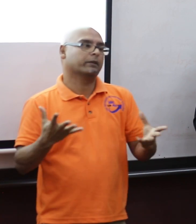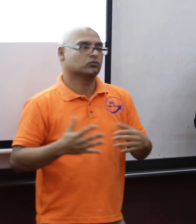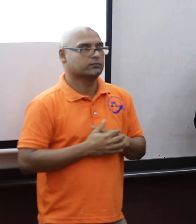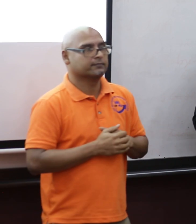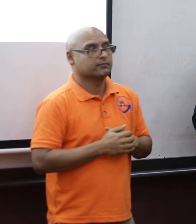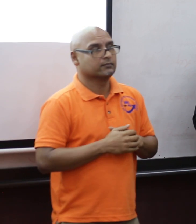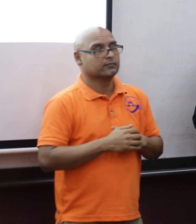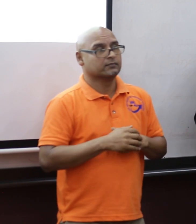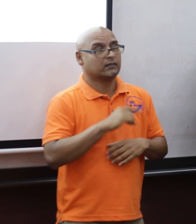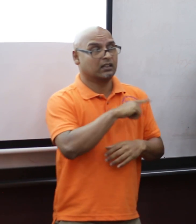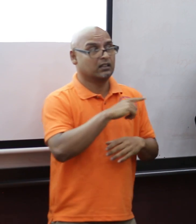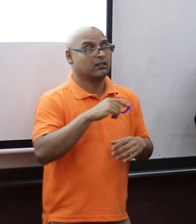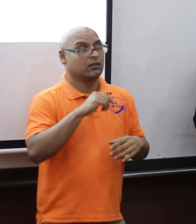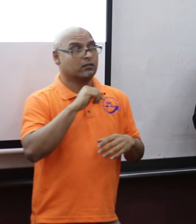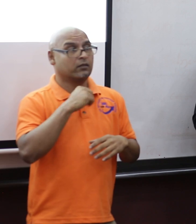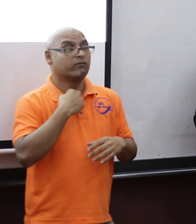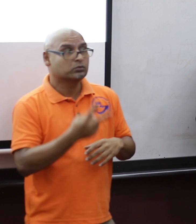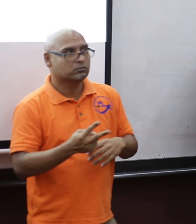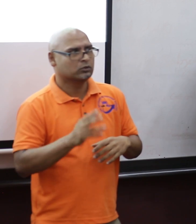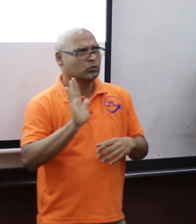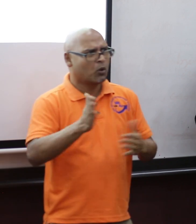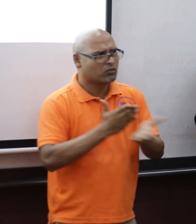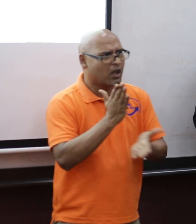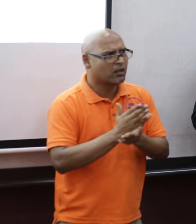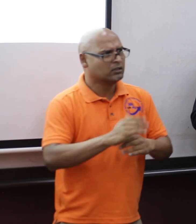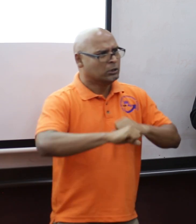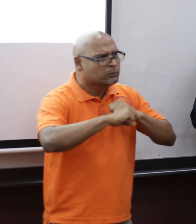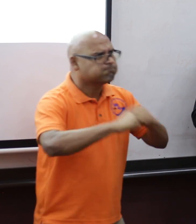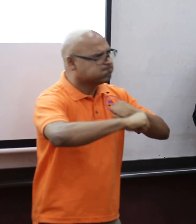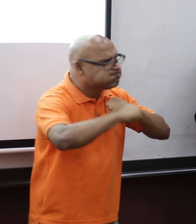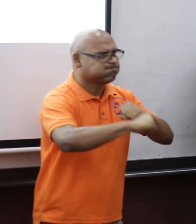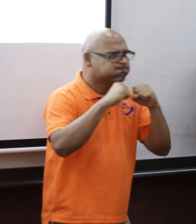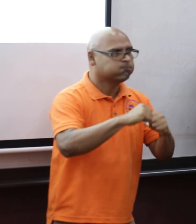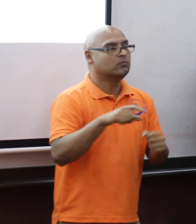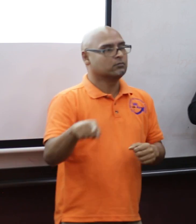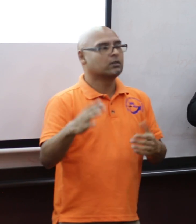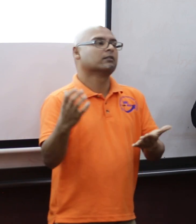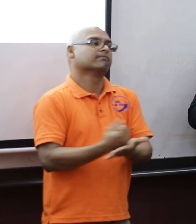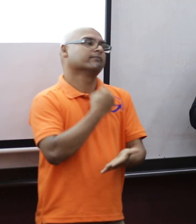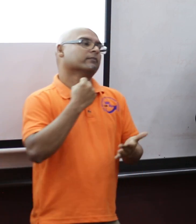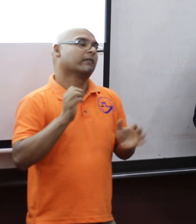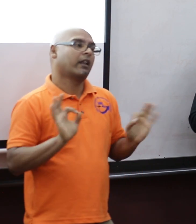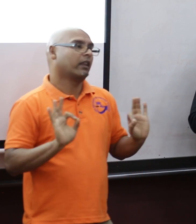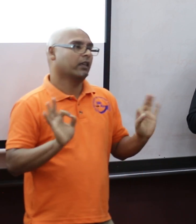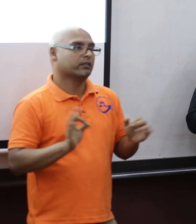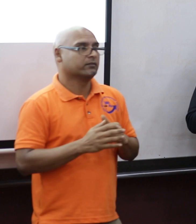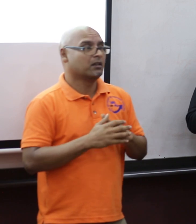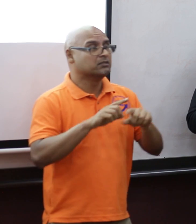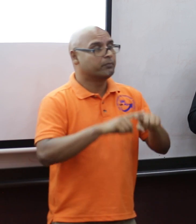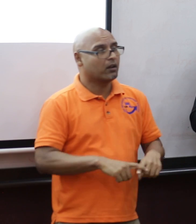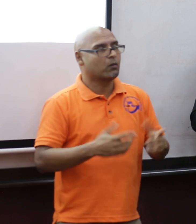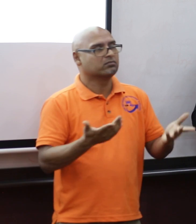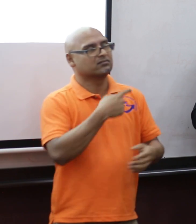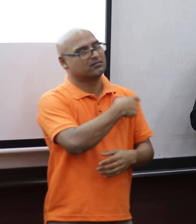his rights, he will never achieve those things. So we have to push now. So as parents, if you're not a parent,